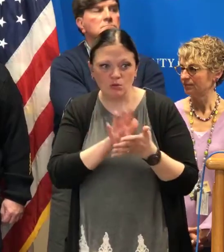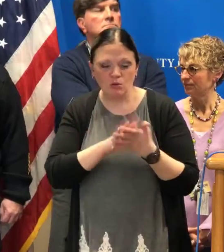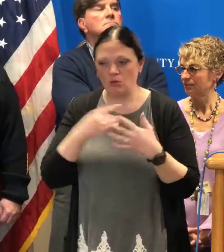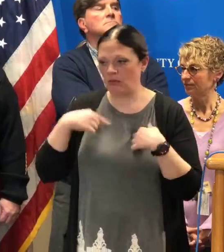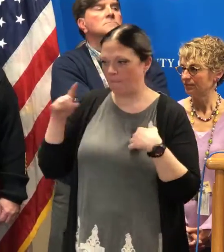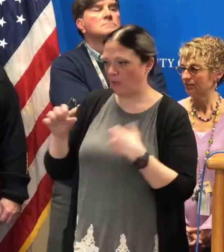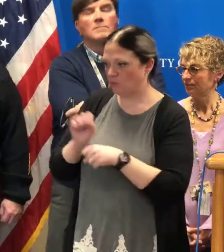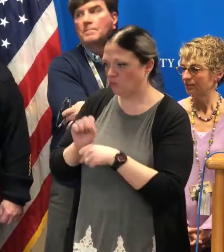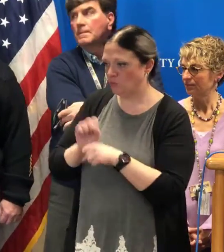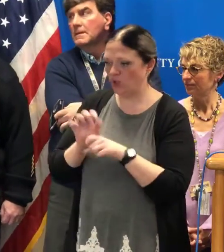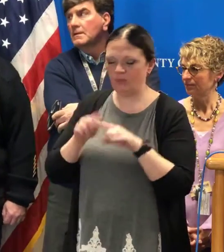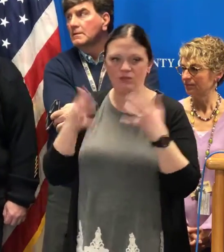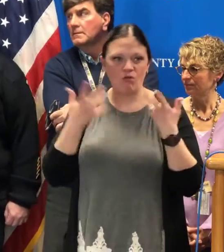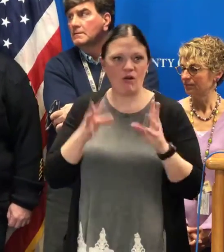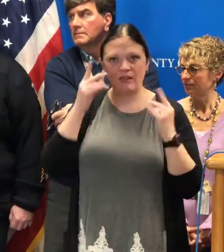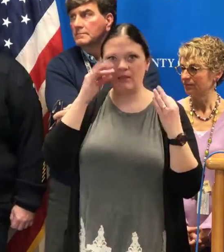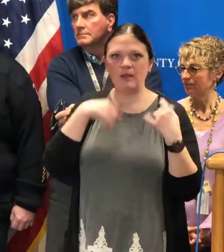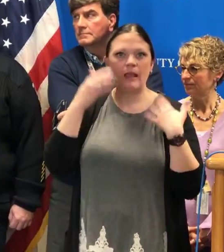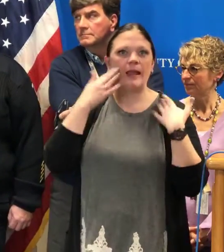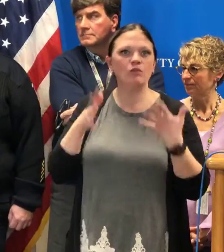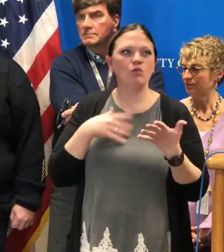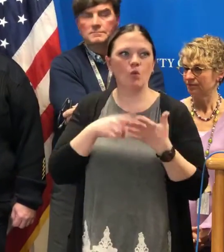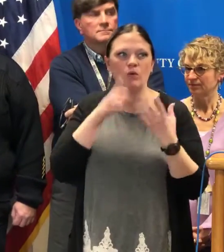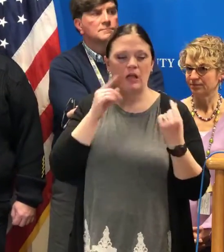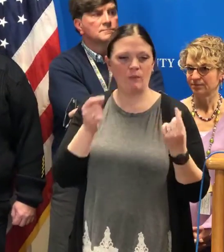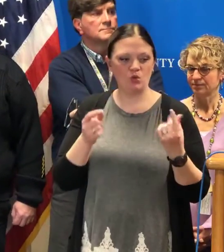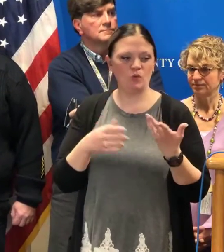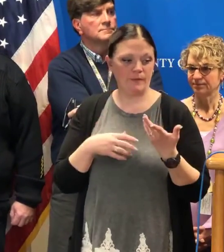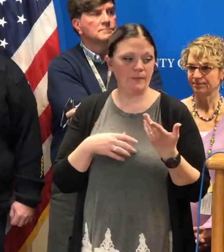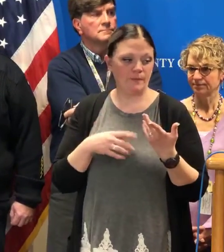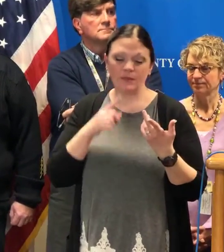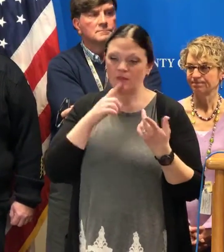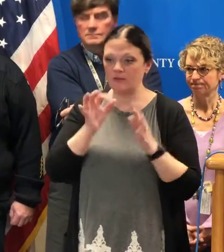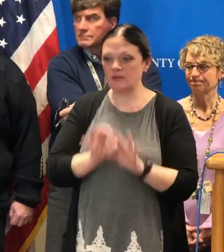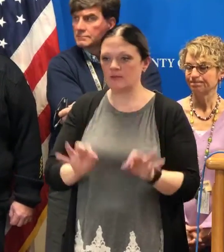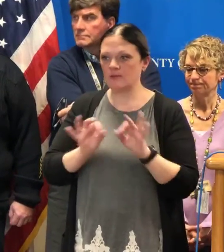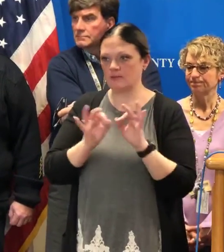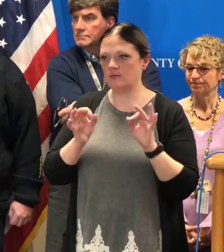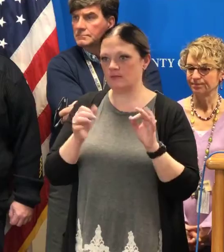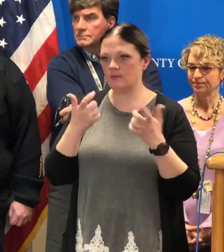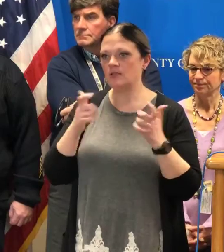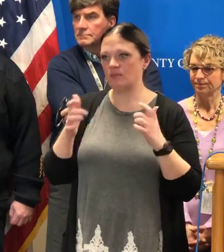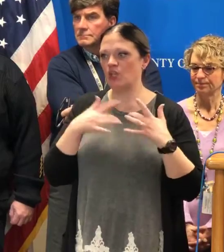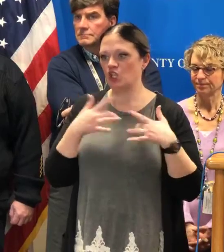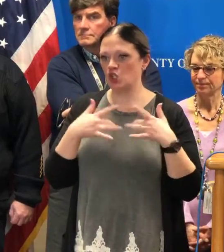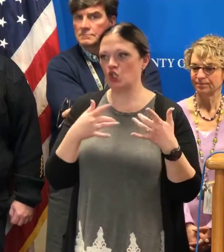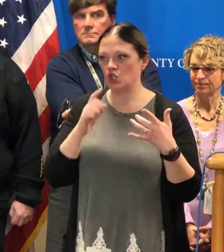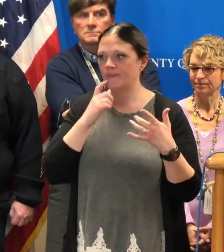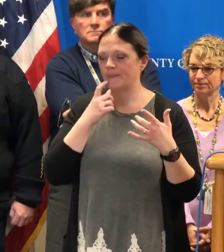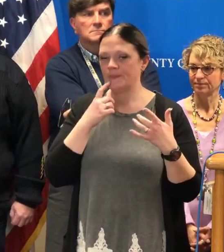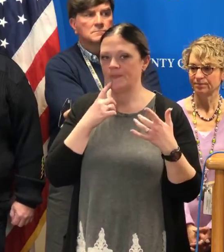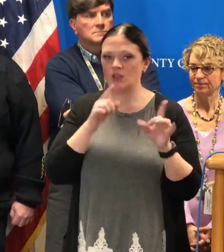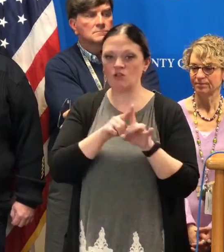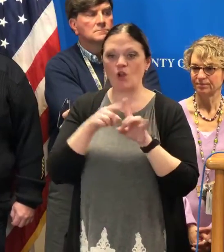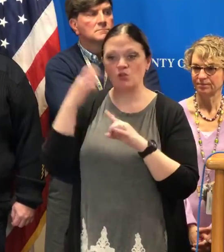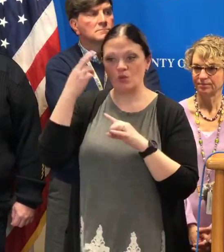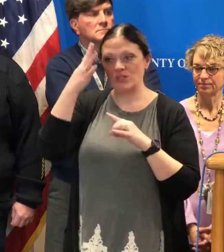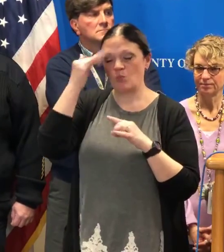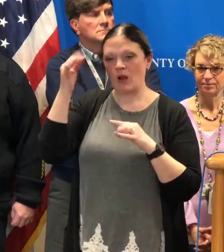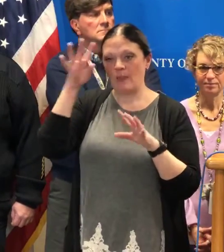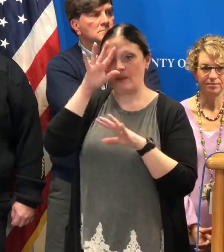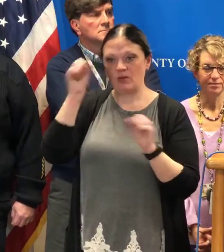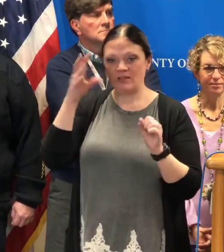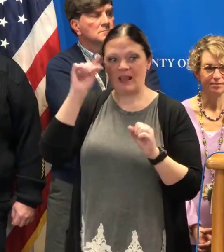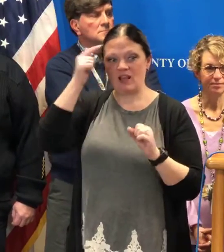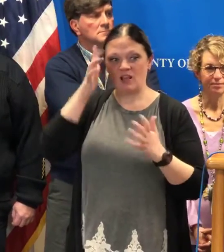work. And they're already thinking about, I don't know what I'm going to do. It's a significant concern. I believe it's also one of the reasons why the president and the